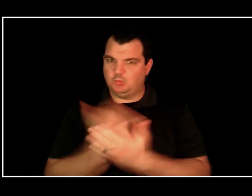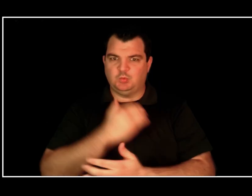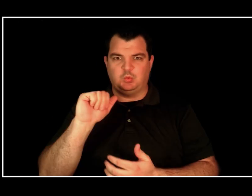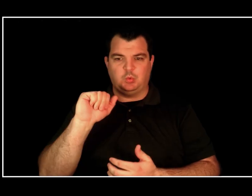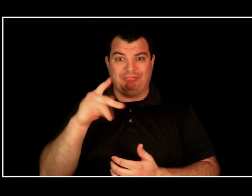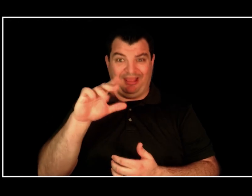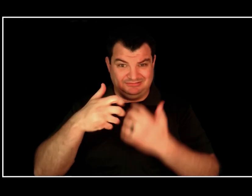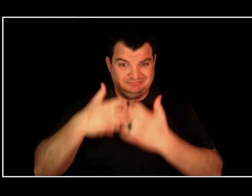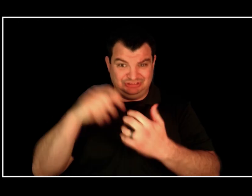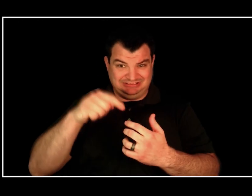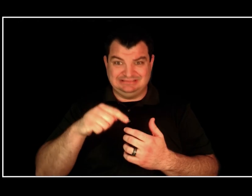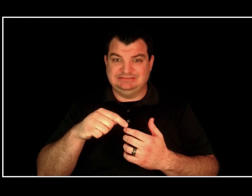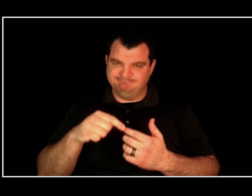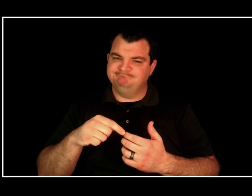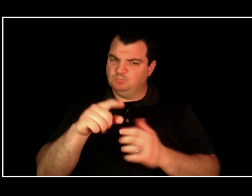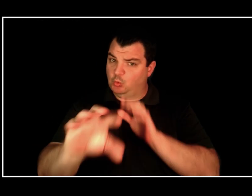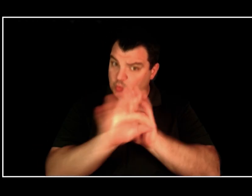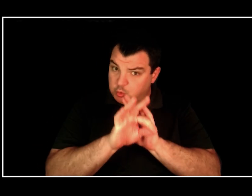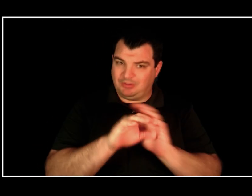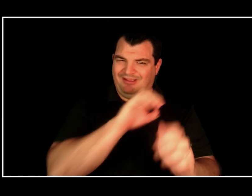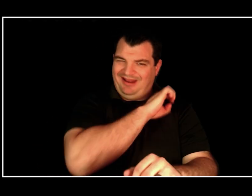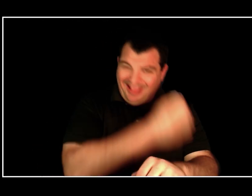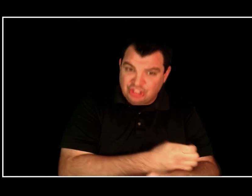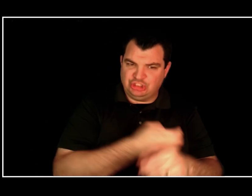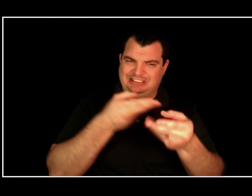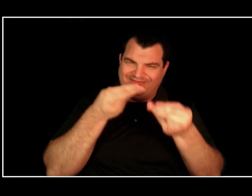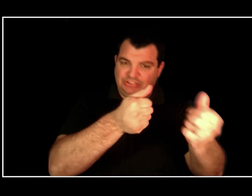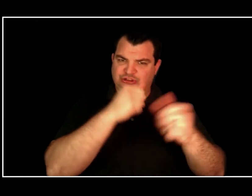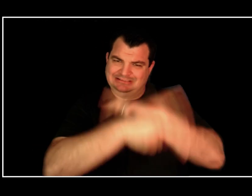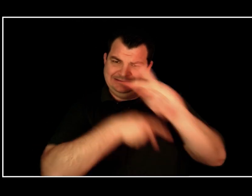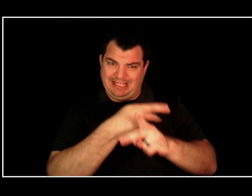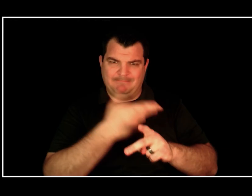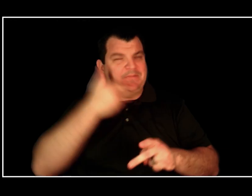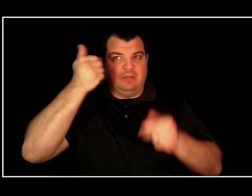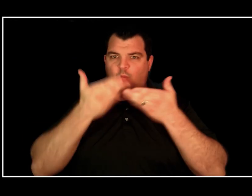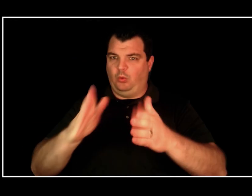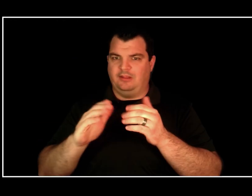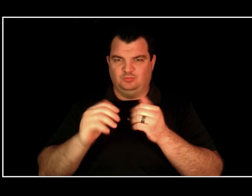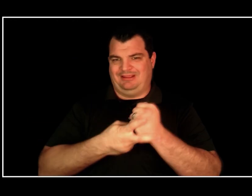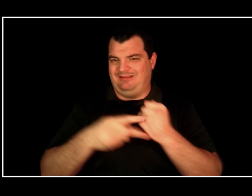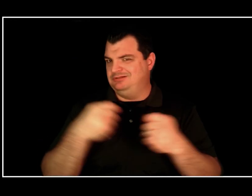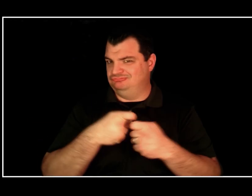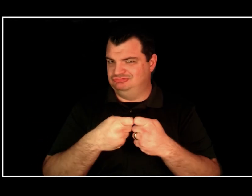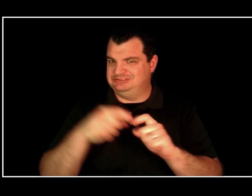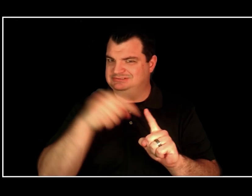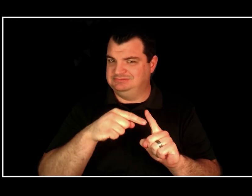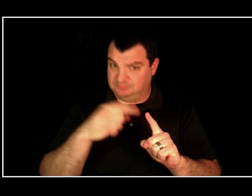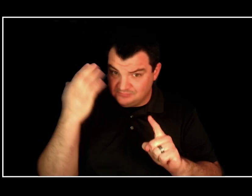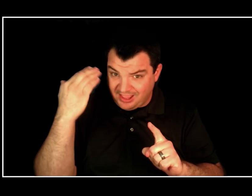appliance. When it is time to replace an appliance, choosing an energy-efficient model is one of the best ways to save